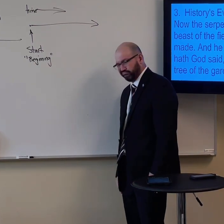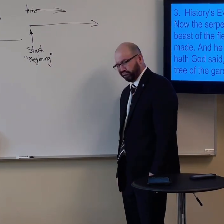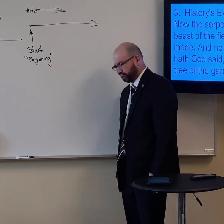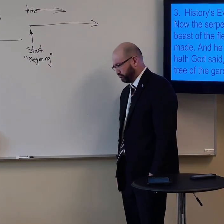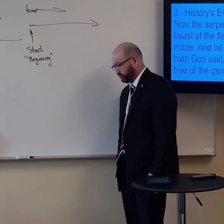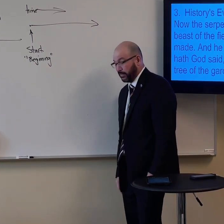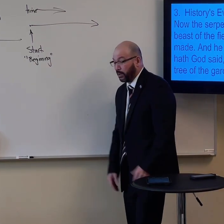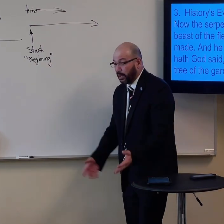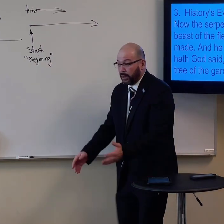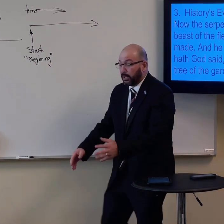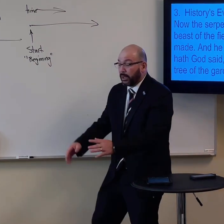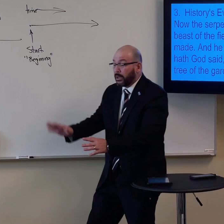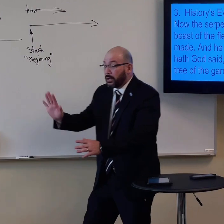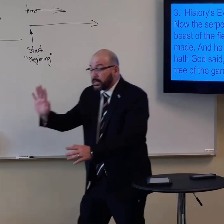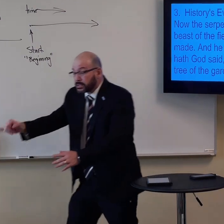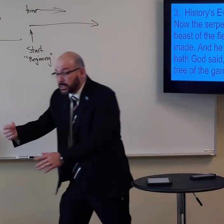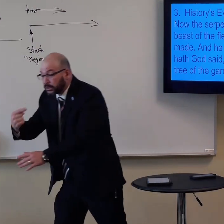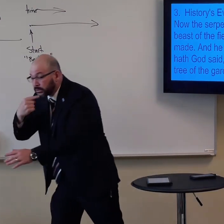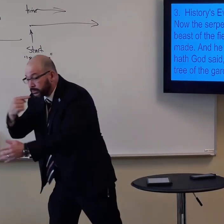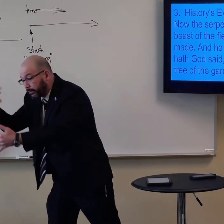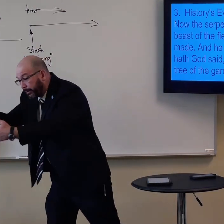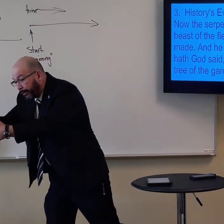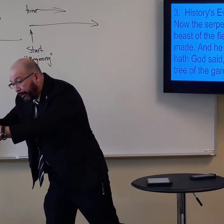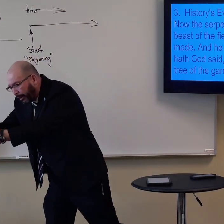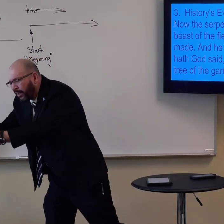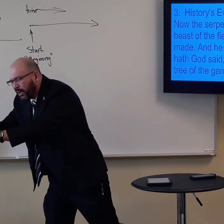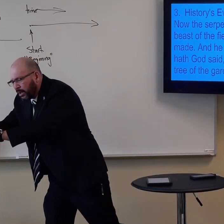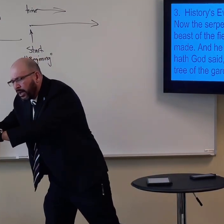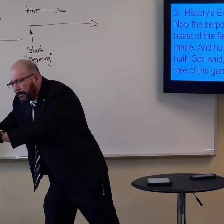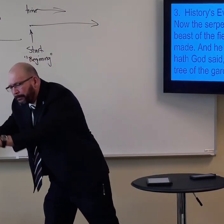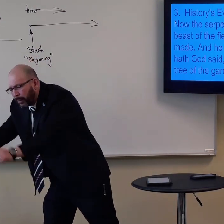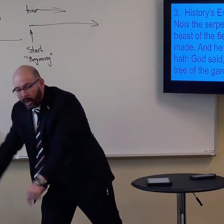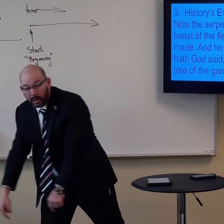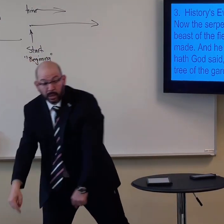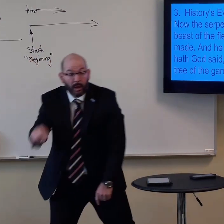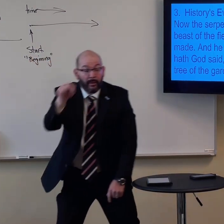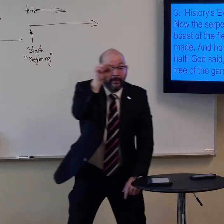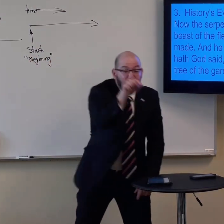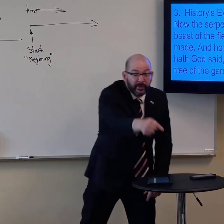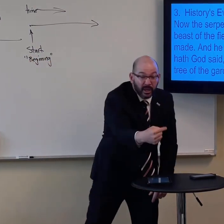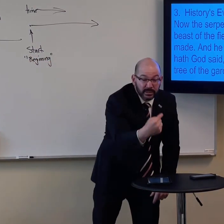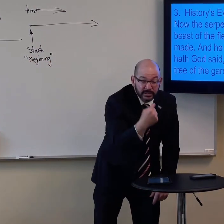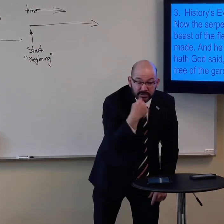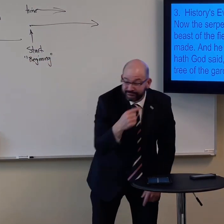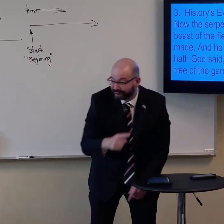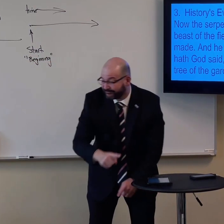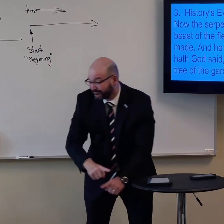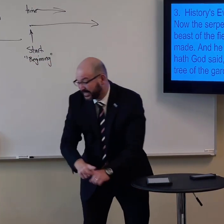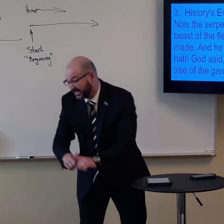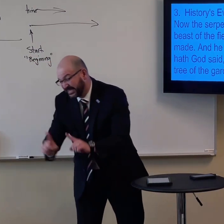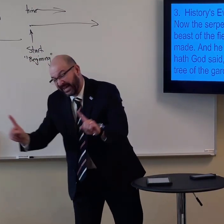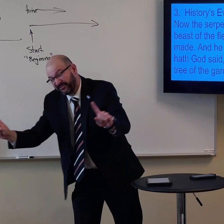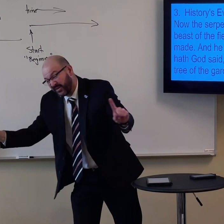The devil started it all. He said, if you eat of the tree, you will not surely die, but you will be wise like God.